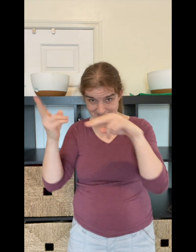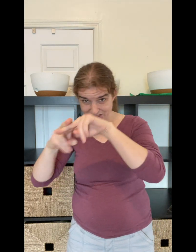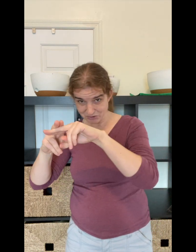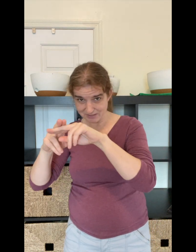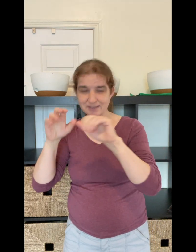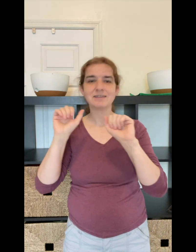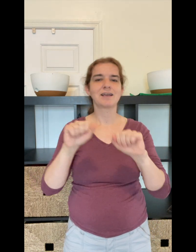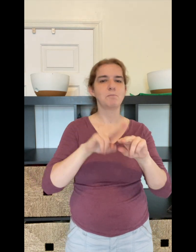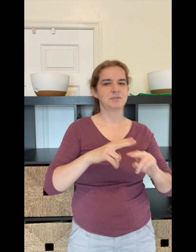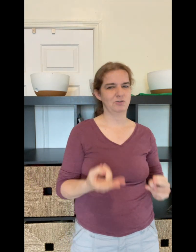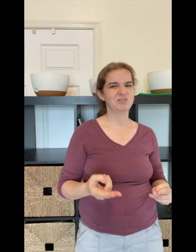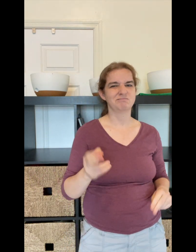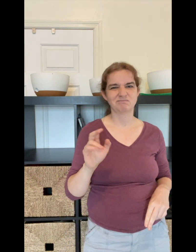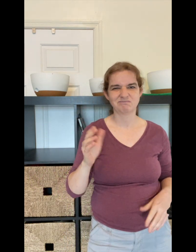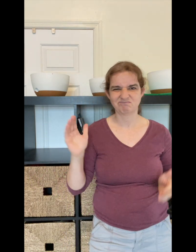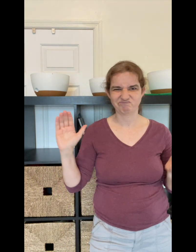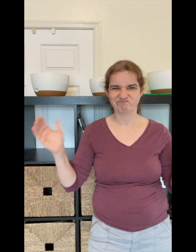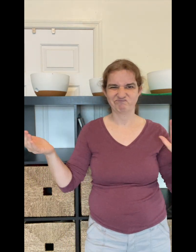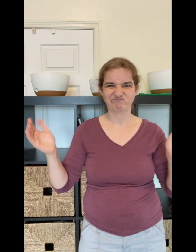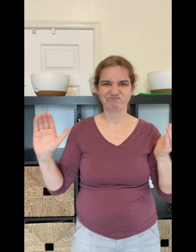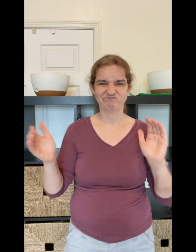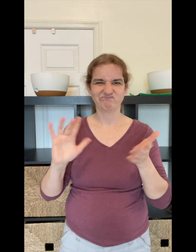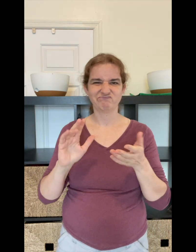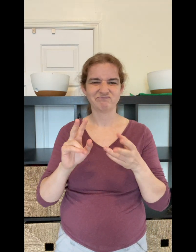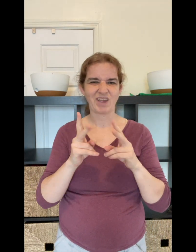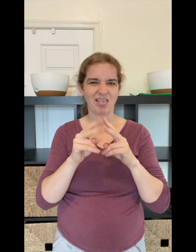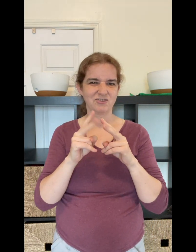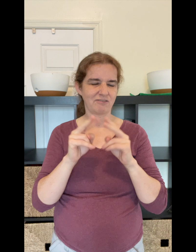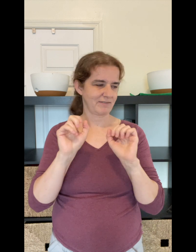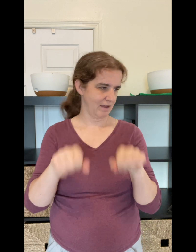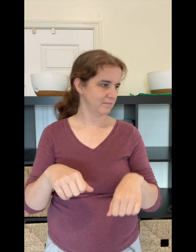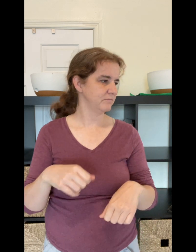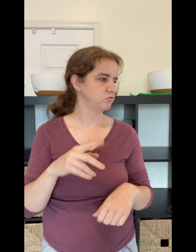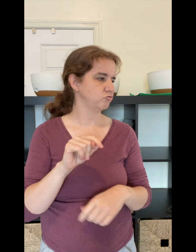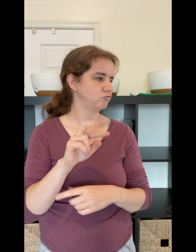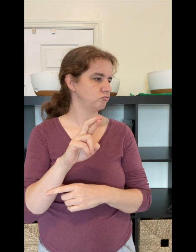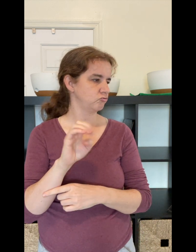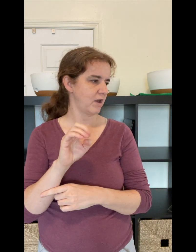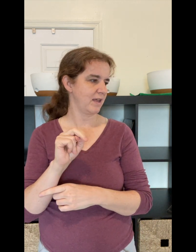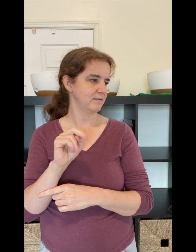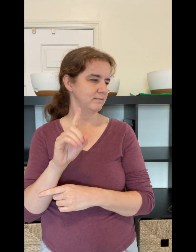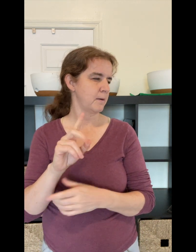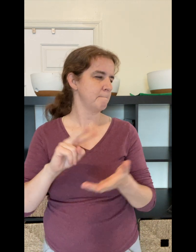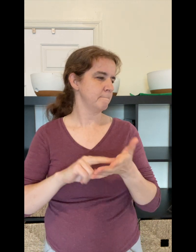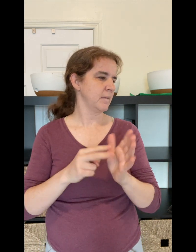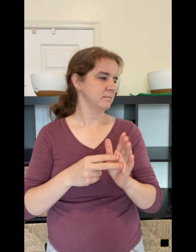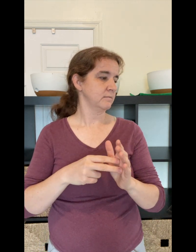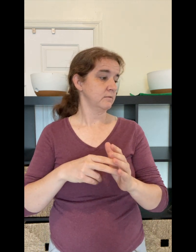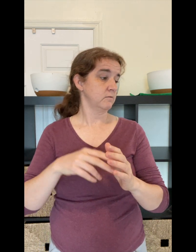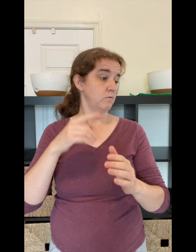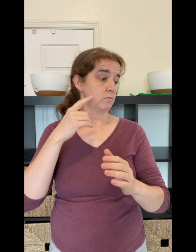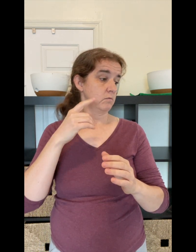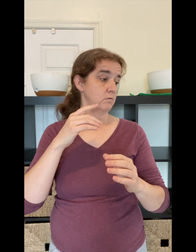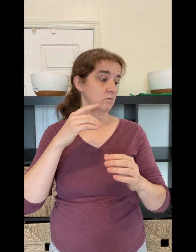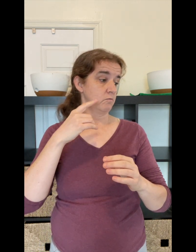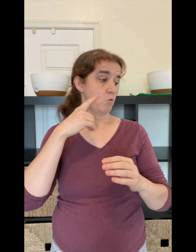trend. Can be an increase, could be a decrease, either way. That could be a trend.